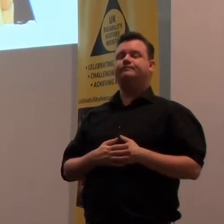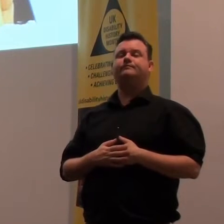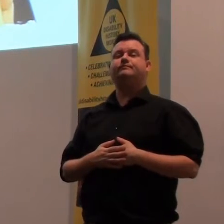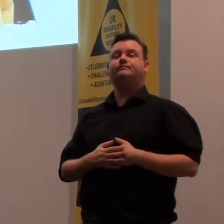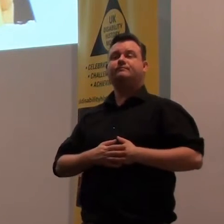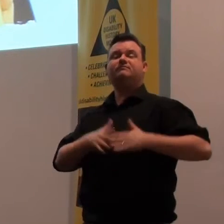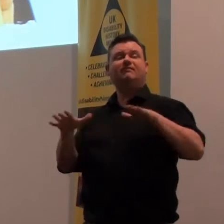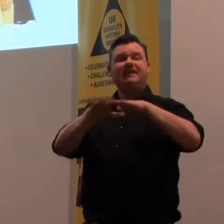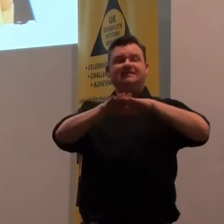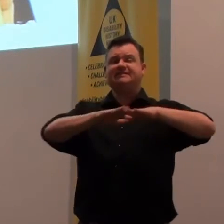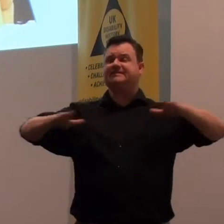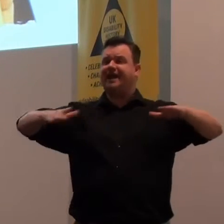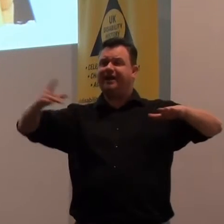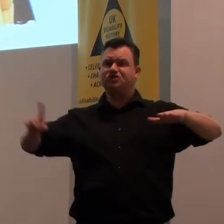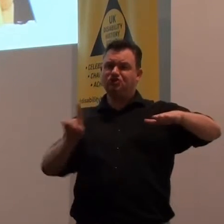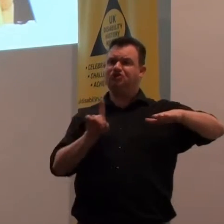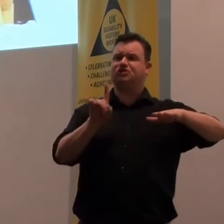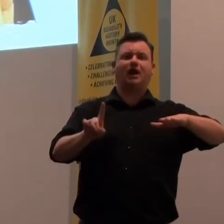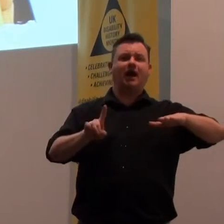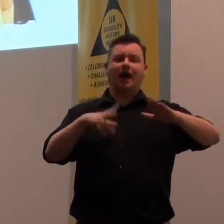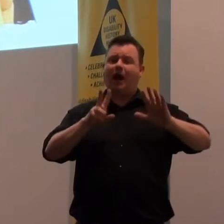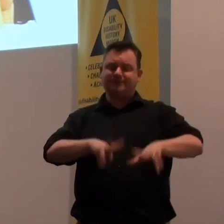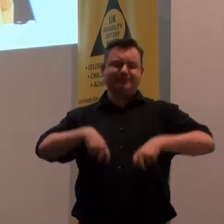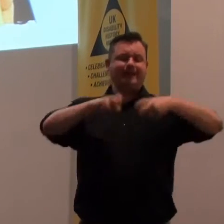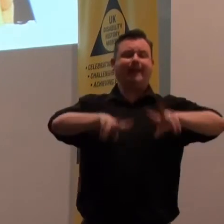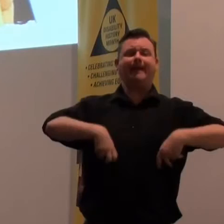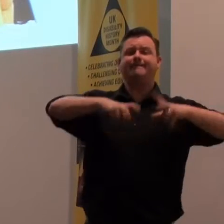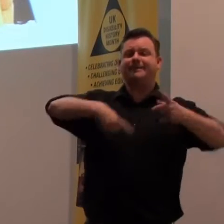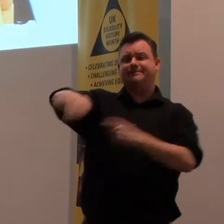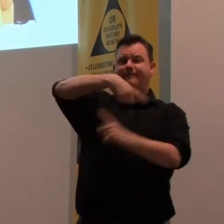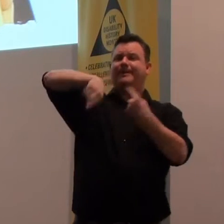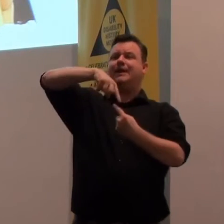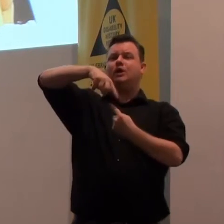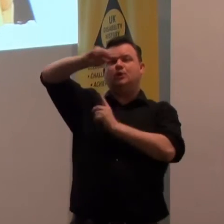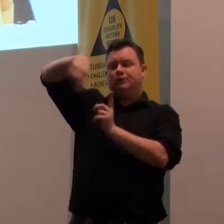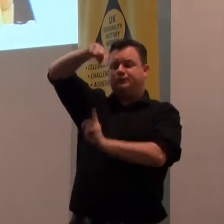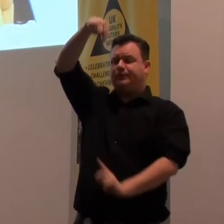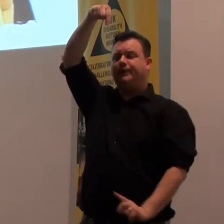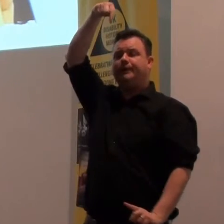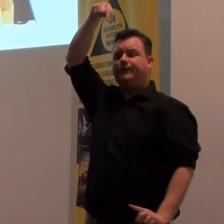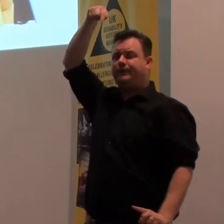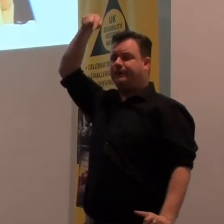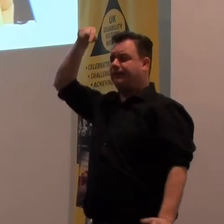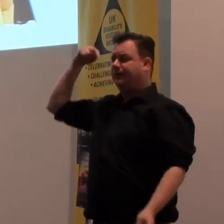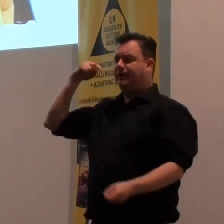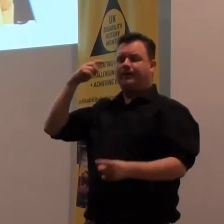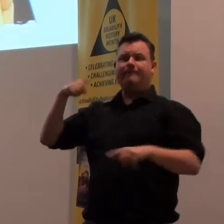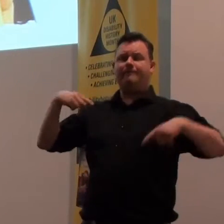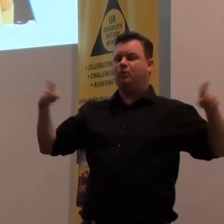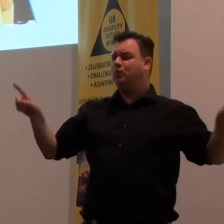Appearing on the stage, I would skip and spin and twirl, losing myself in stirring